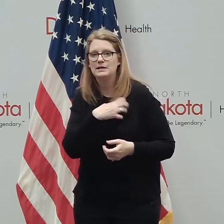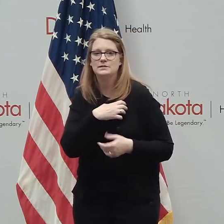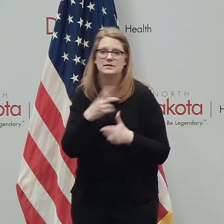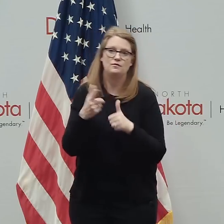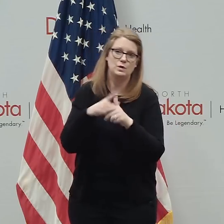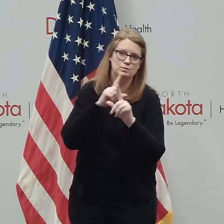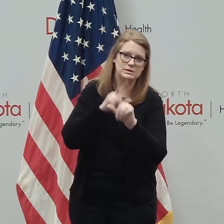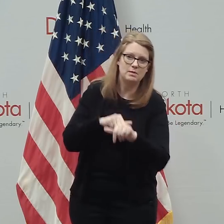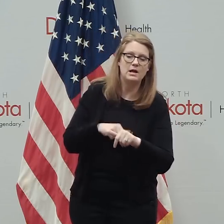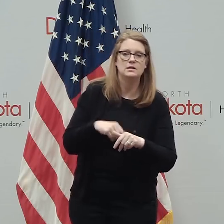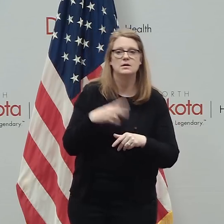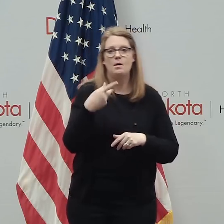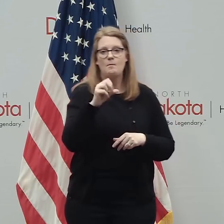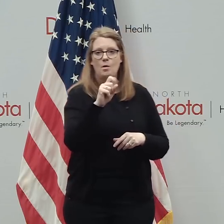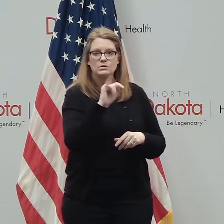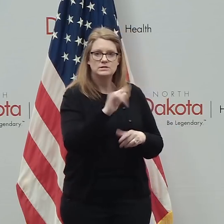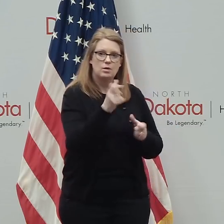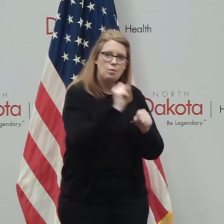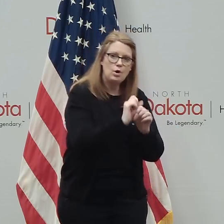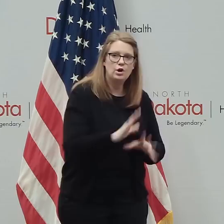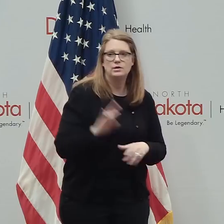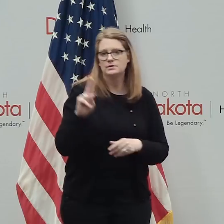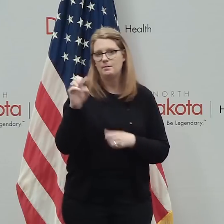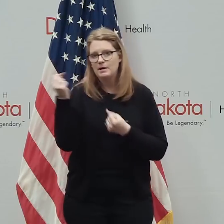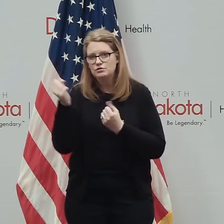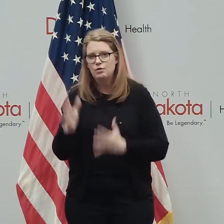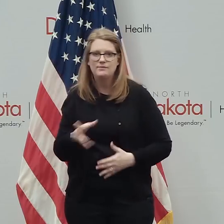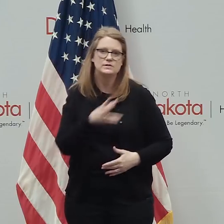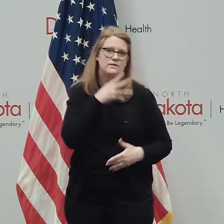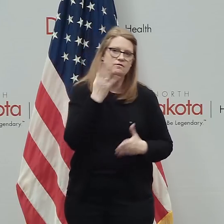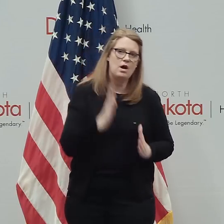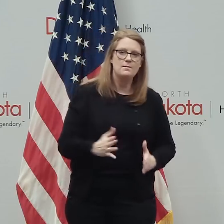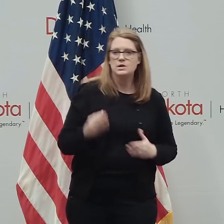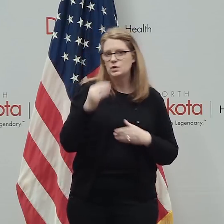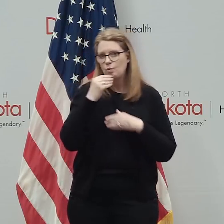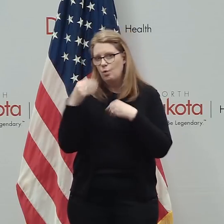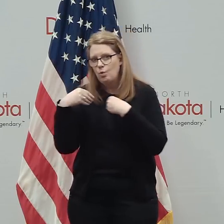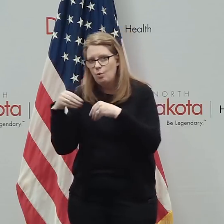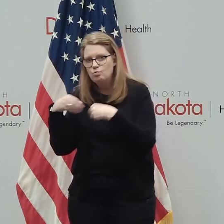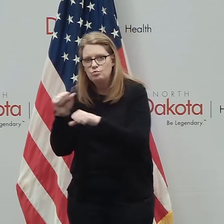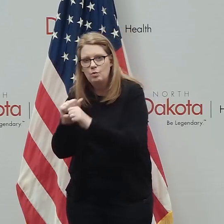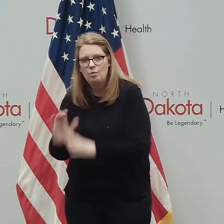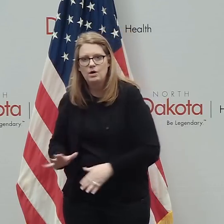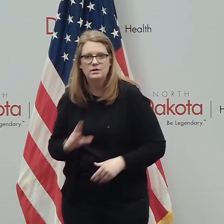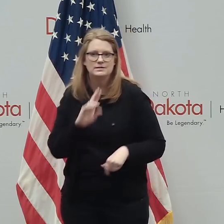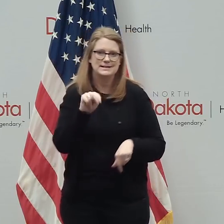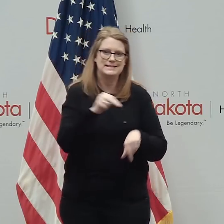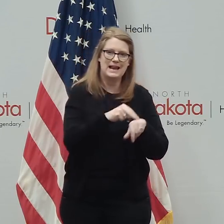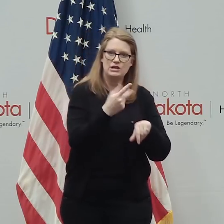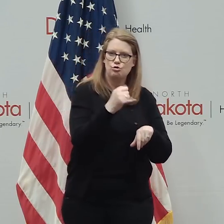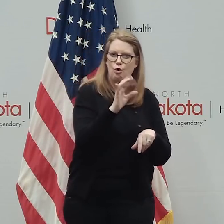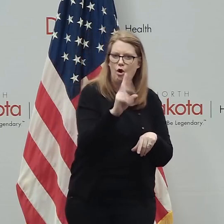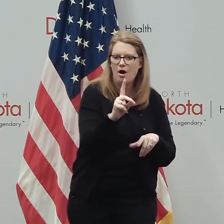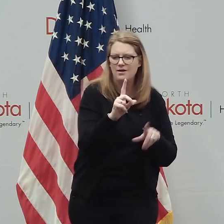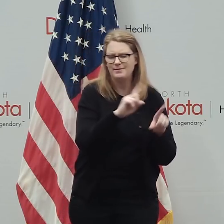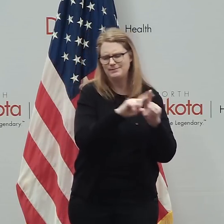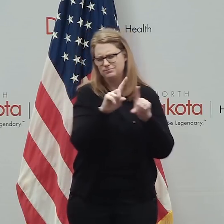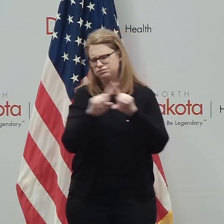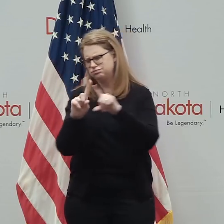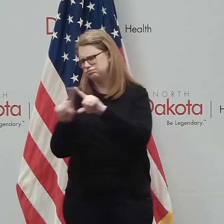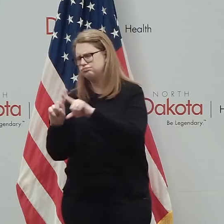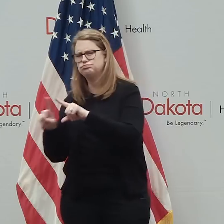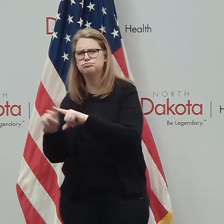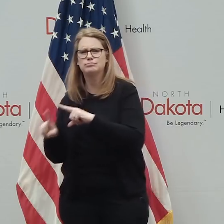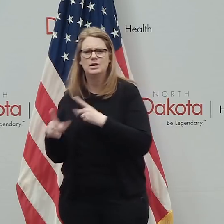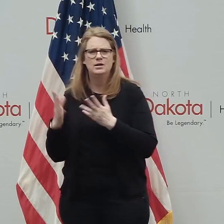first responders, postal workers, bus drivers, farmers, grocery workers, and food delivery workers. They're National Guard members and other essential